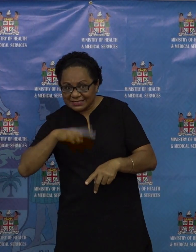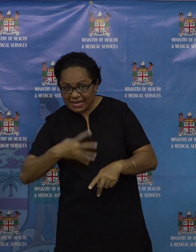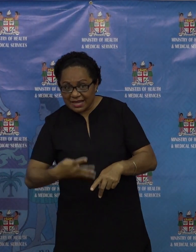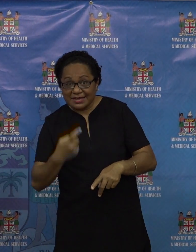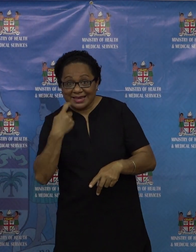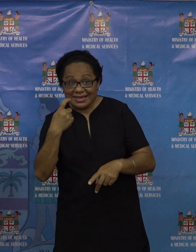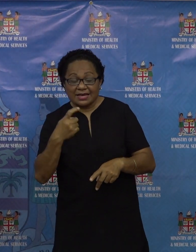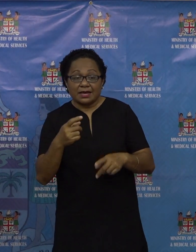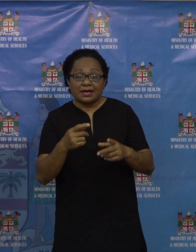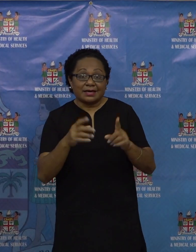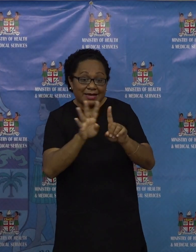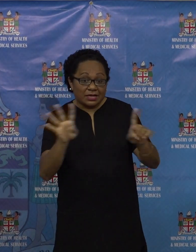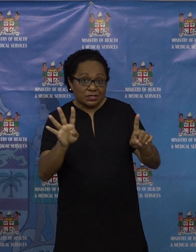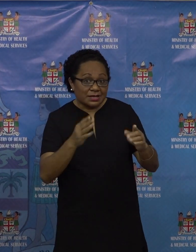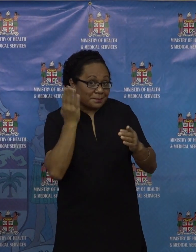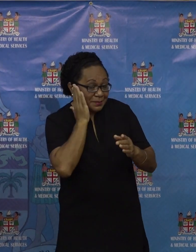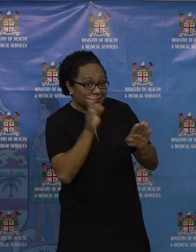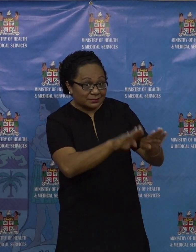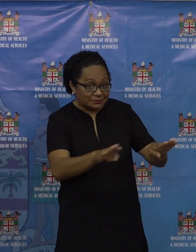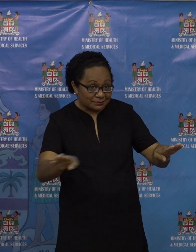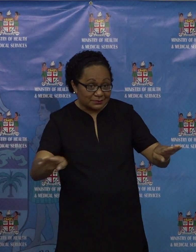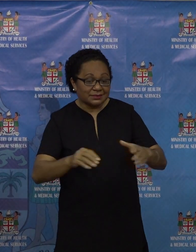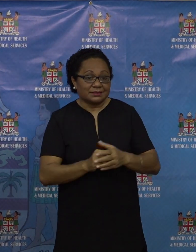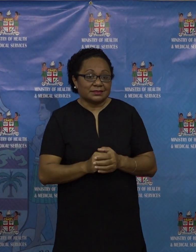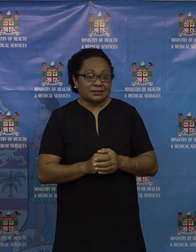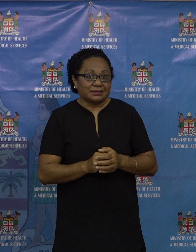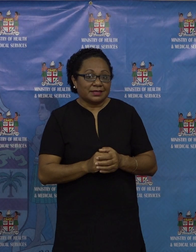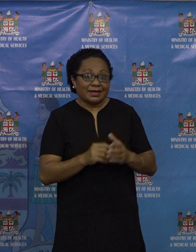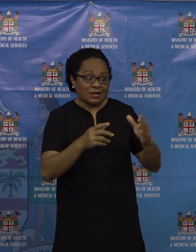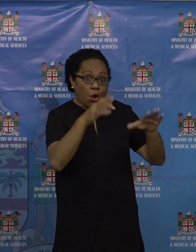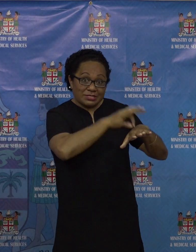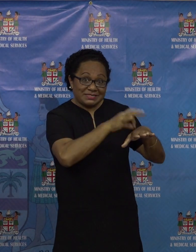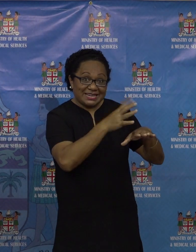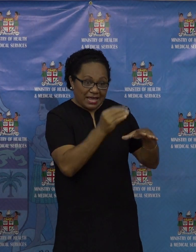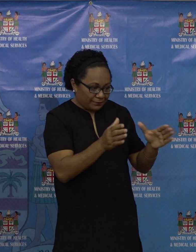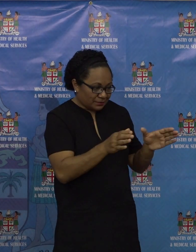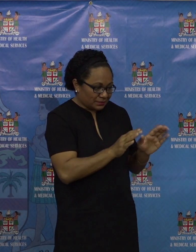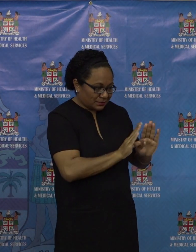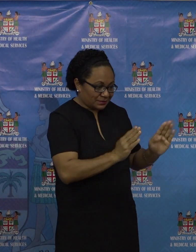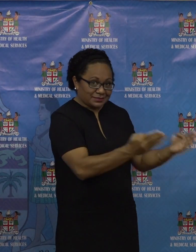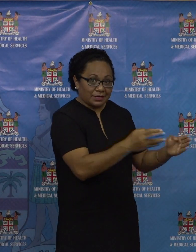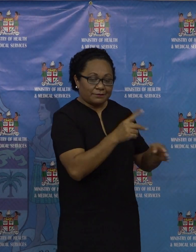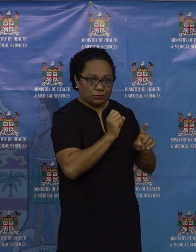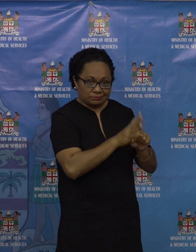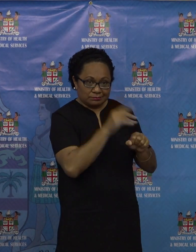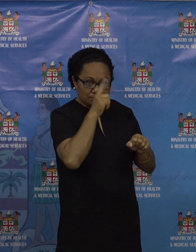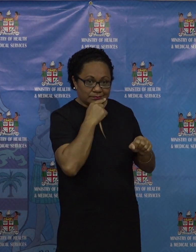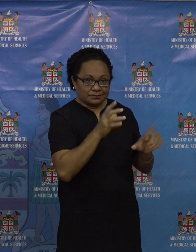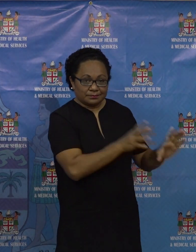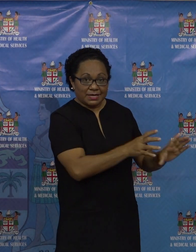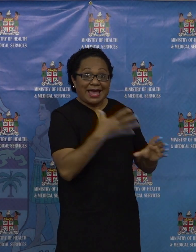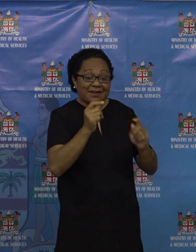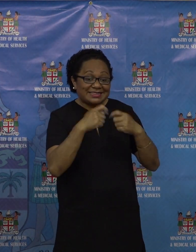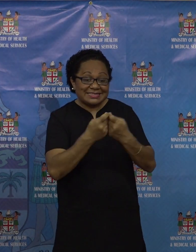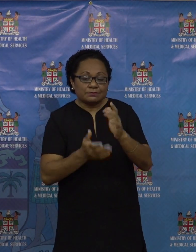beds and wards in their respective facilities. The home isolation teams that follow up